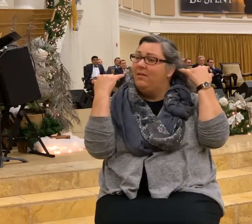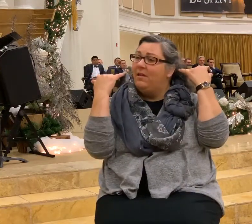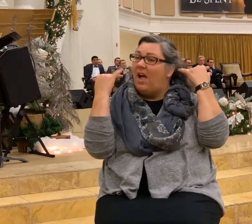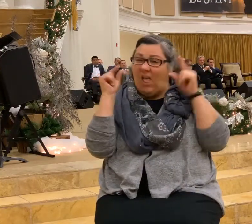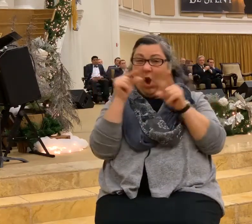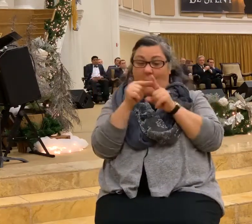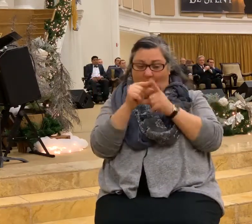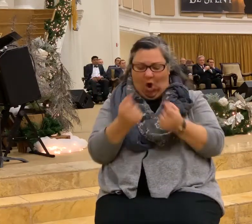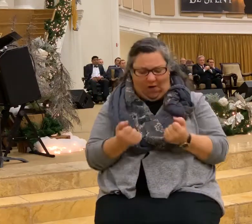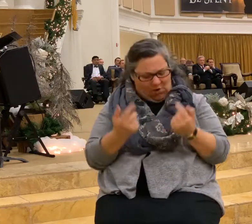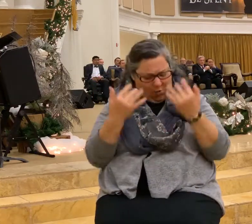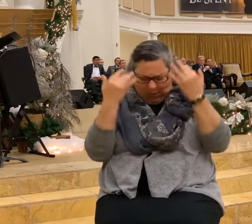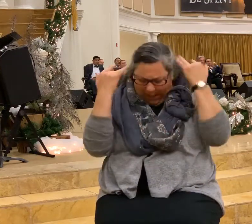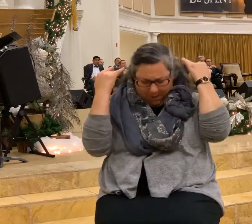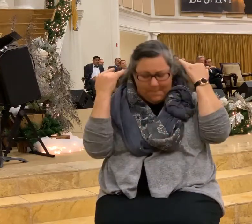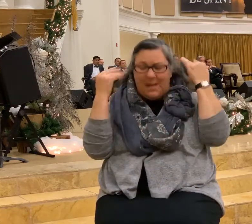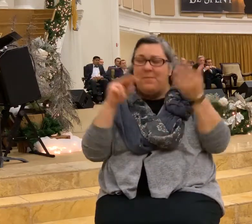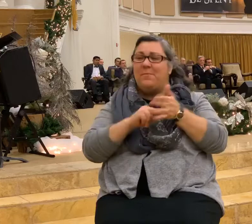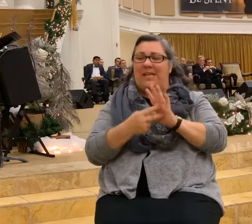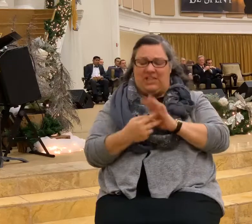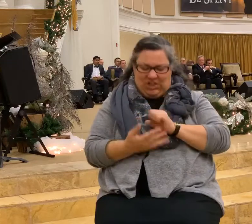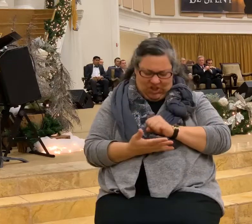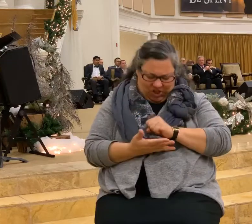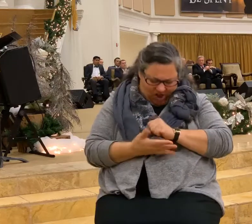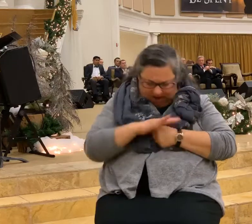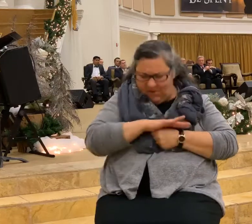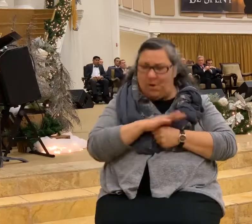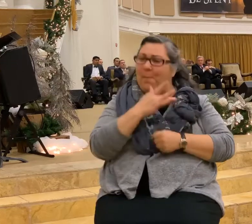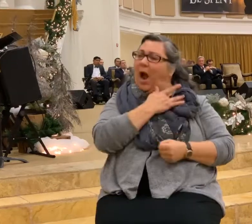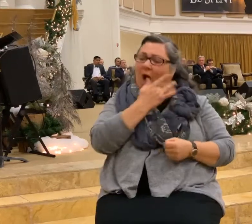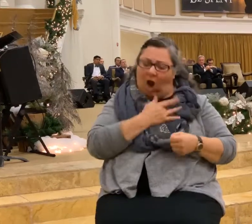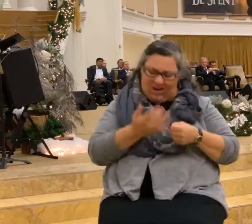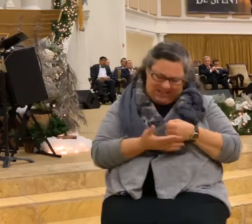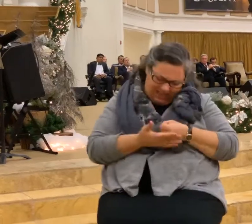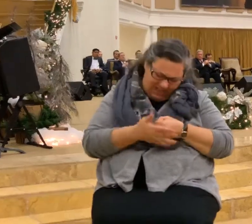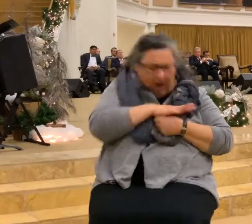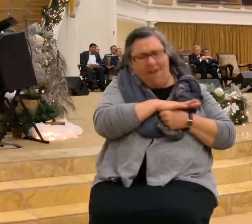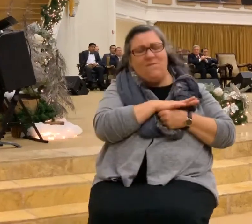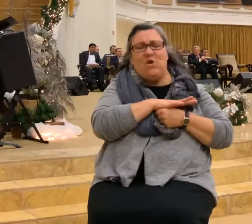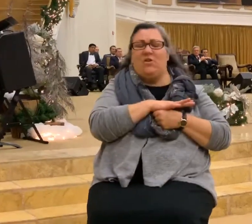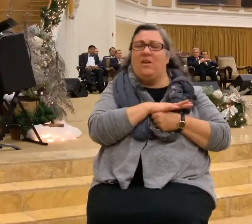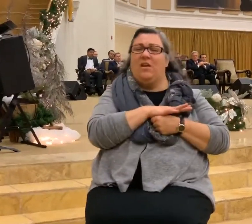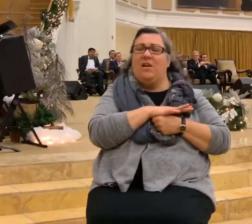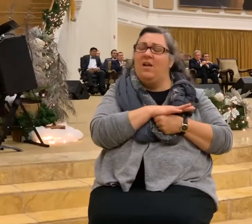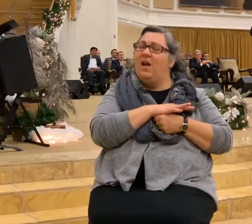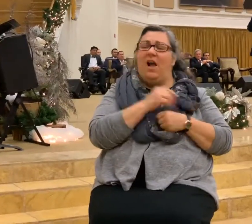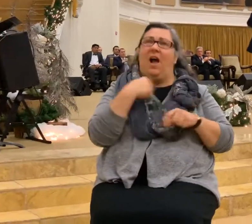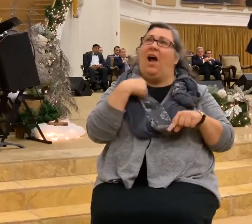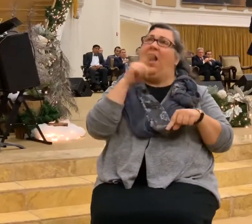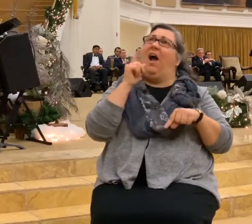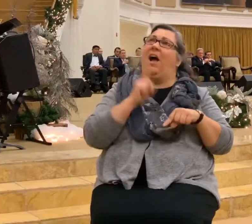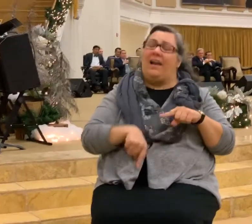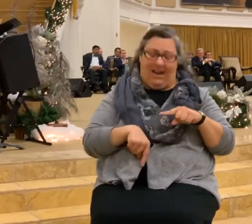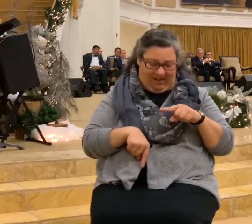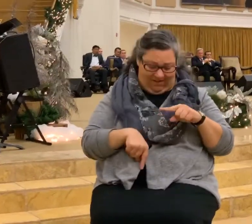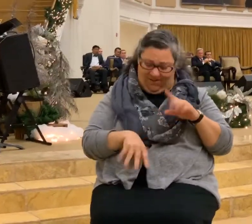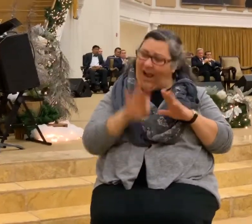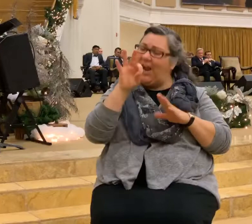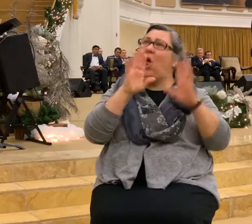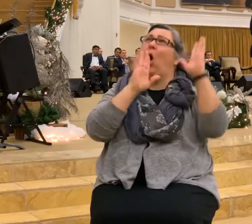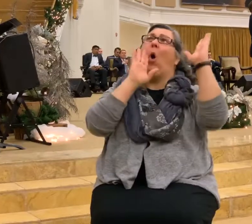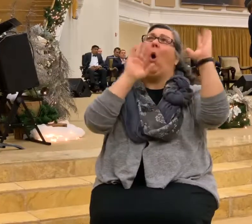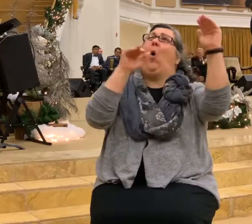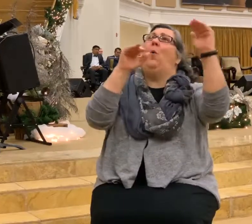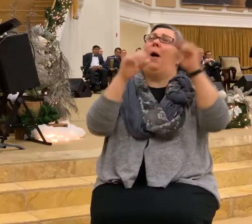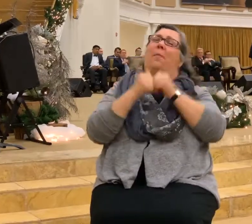That word literally means it's covered. My heart has been covered. I can't get any hope. I'm